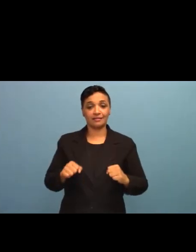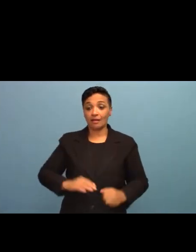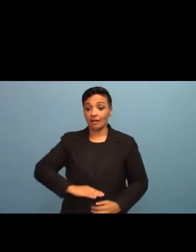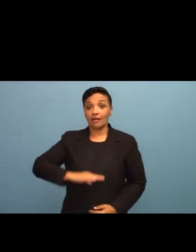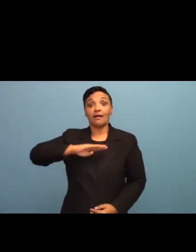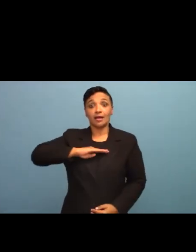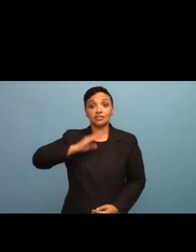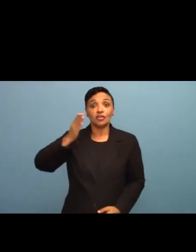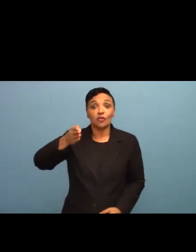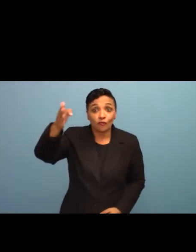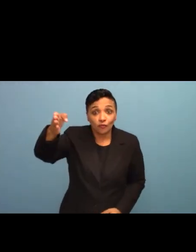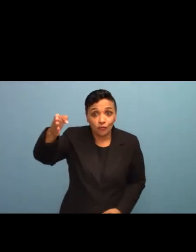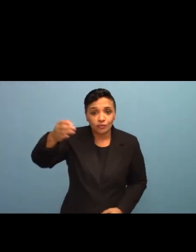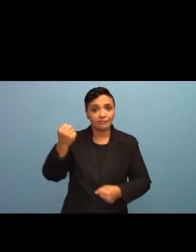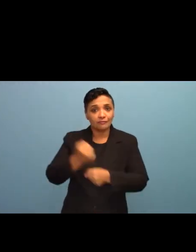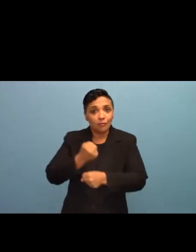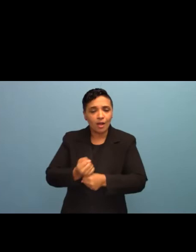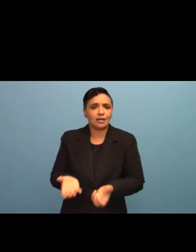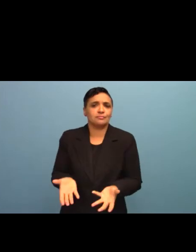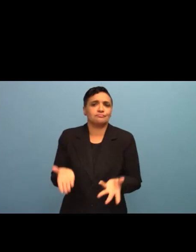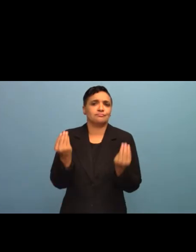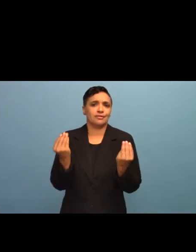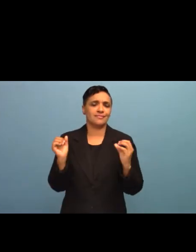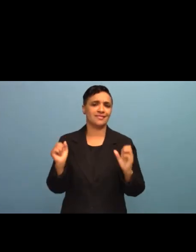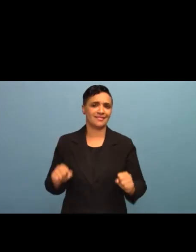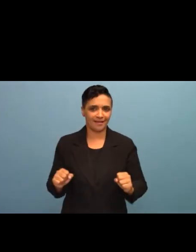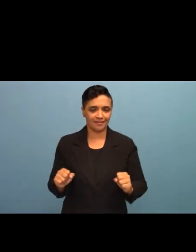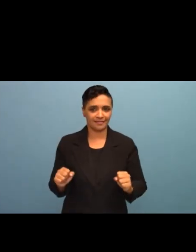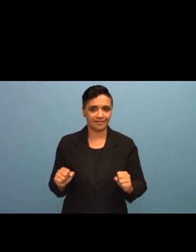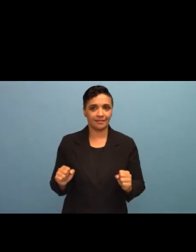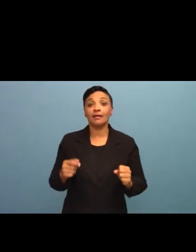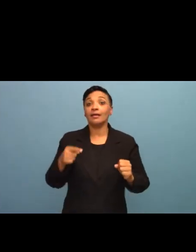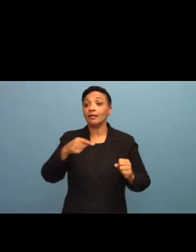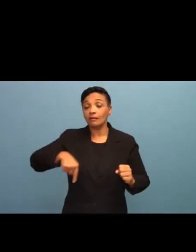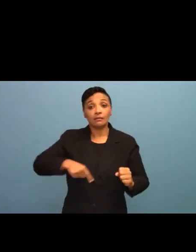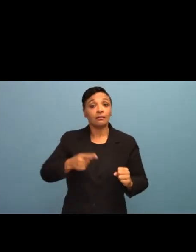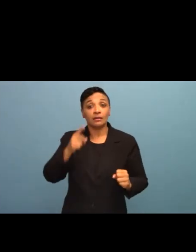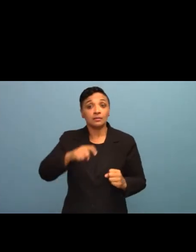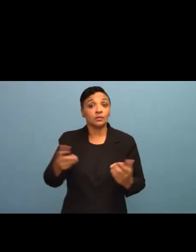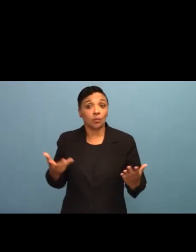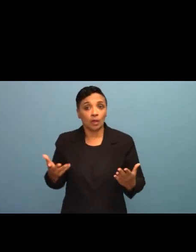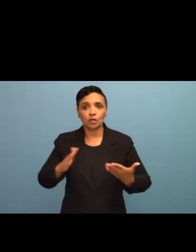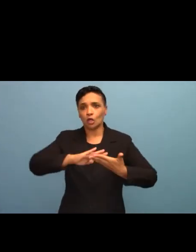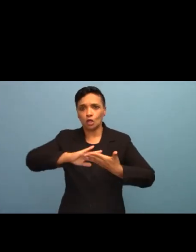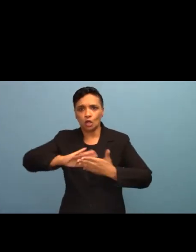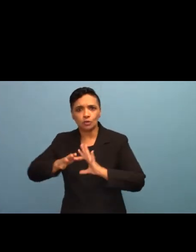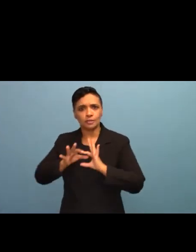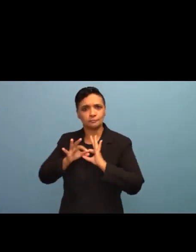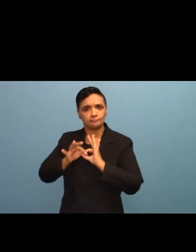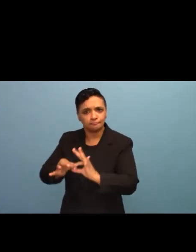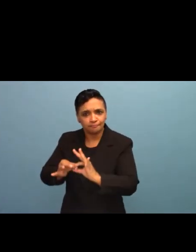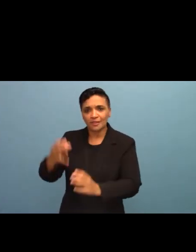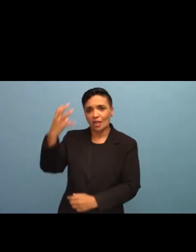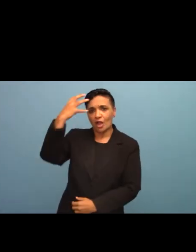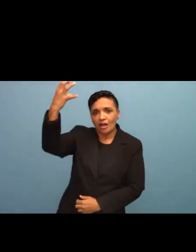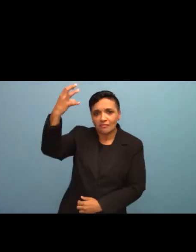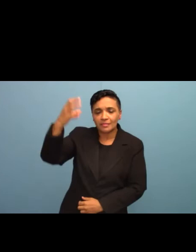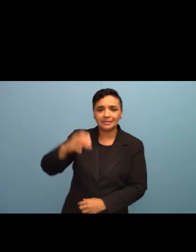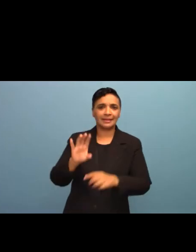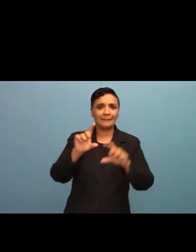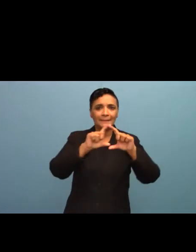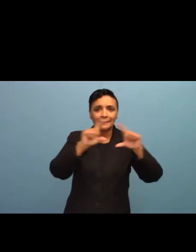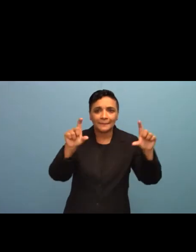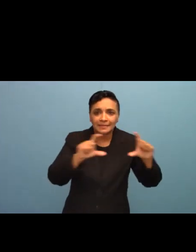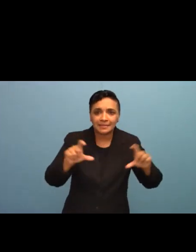economic productivity. This will need a whole of society commitment from governments, private sector, communities,